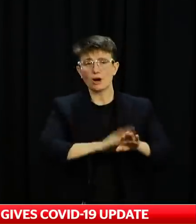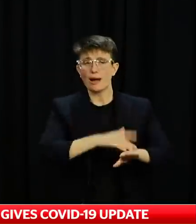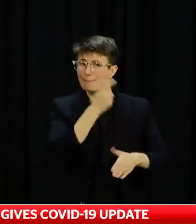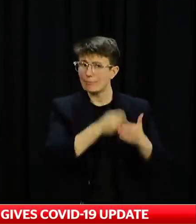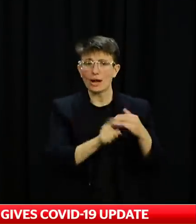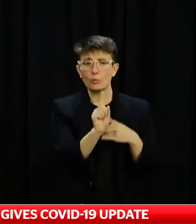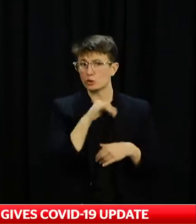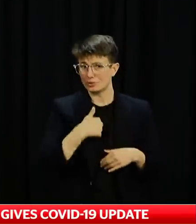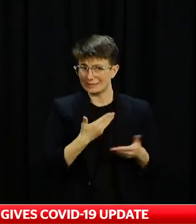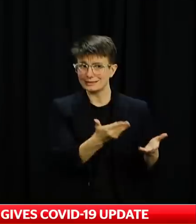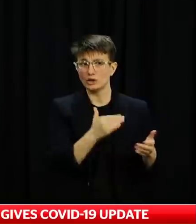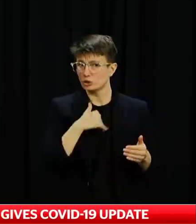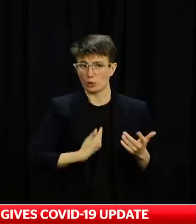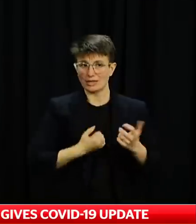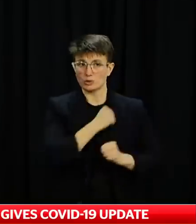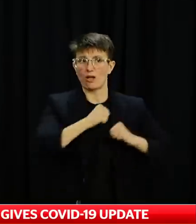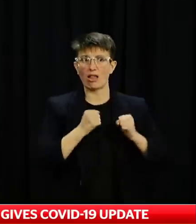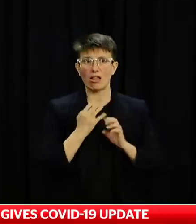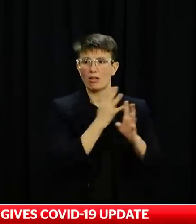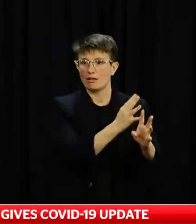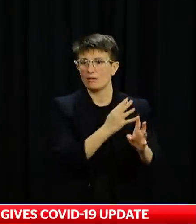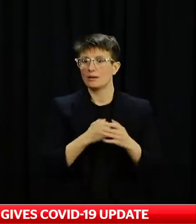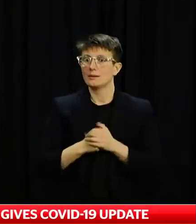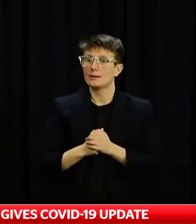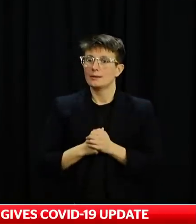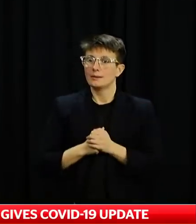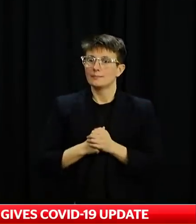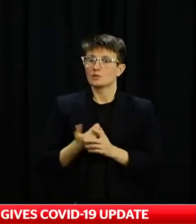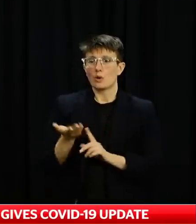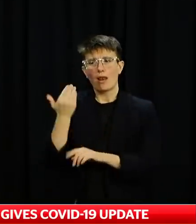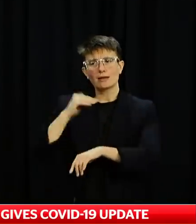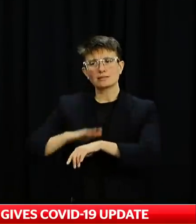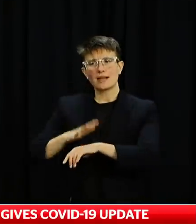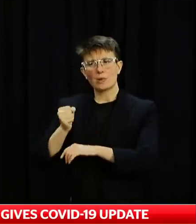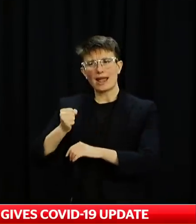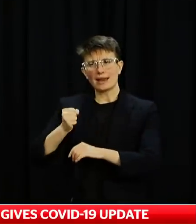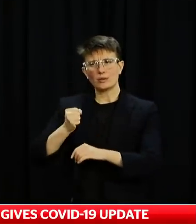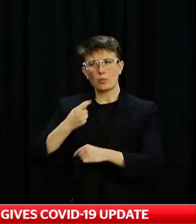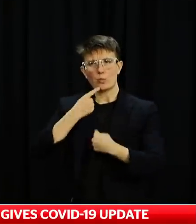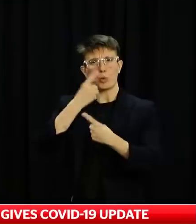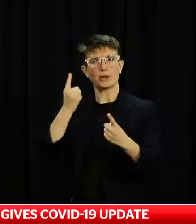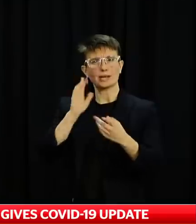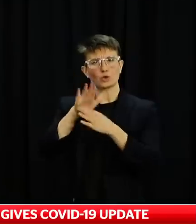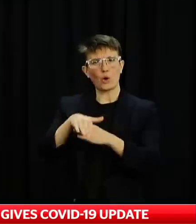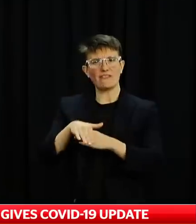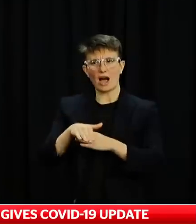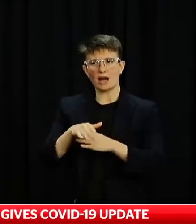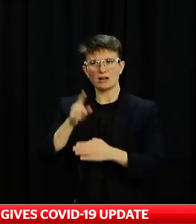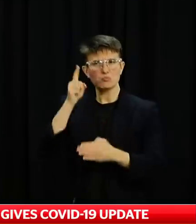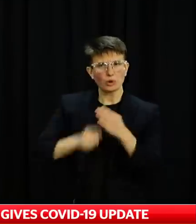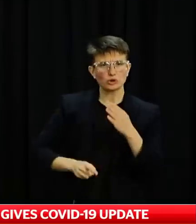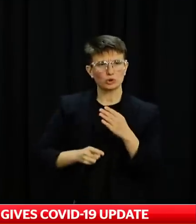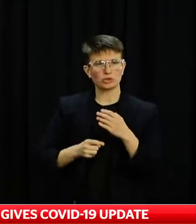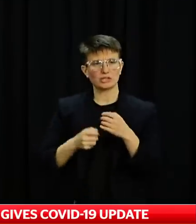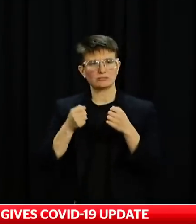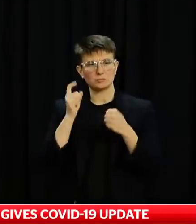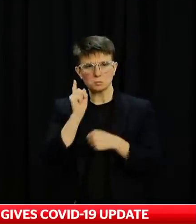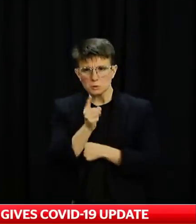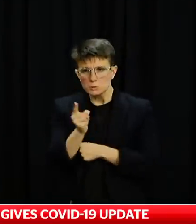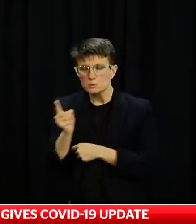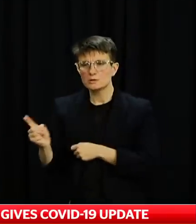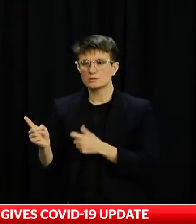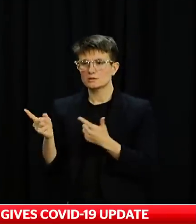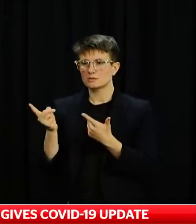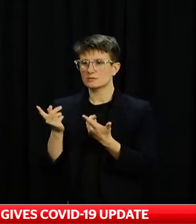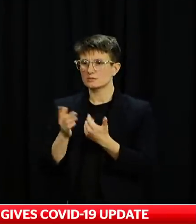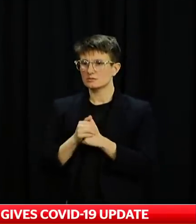response from warning to prosecution as you did last time? Will it be a harder line? We're still taking the same approach. We recognise people